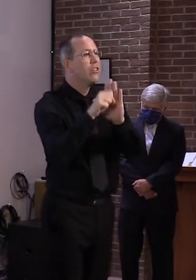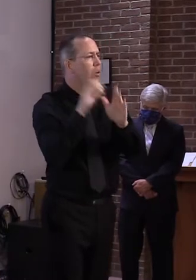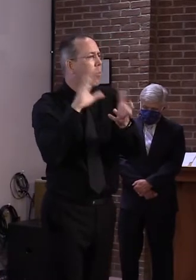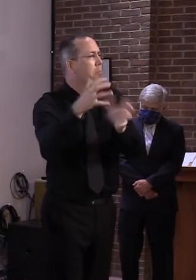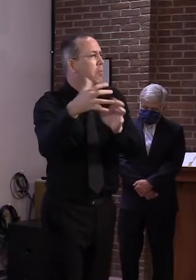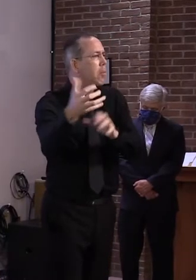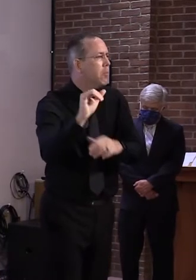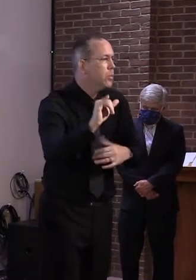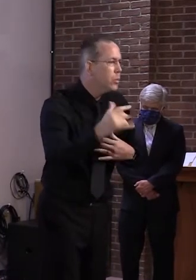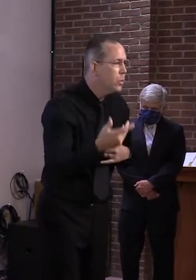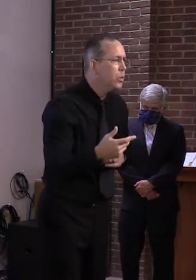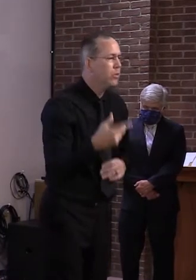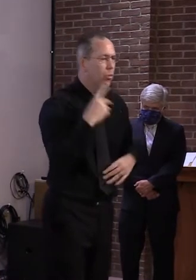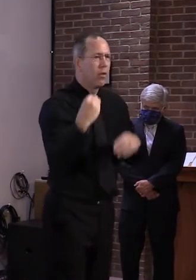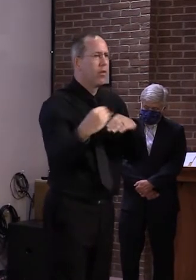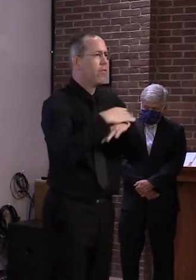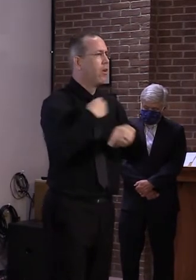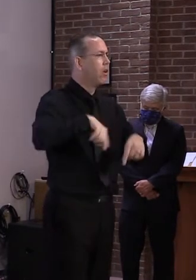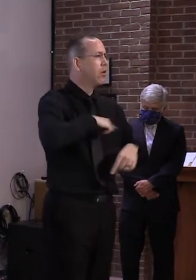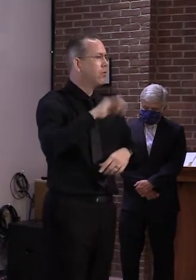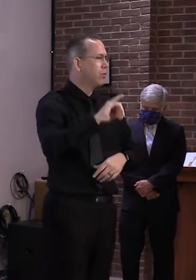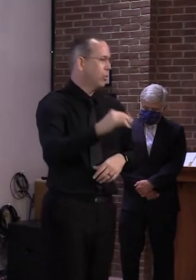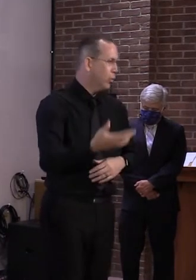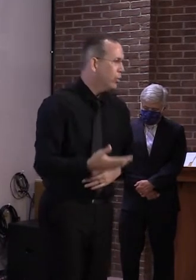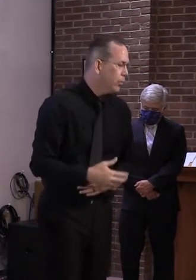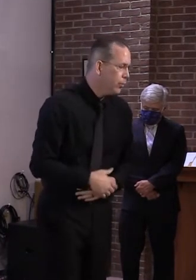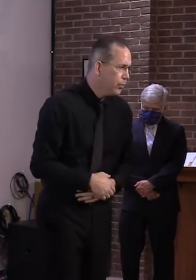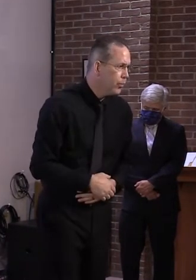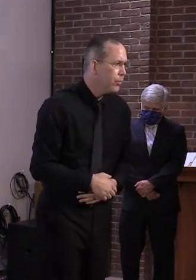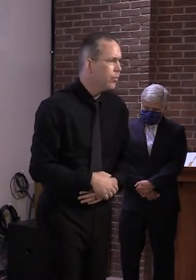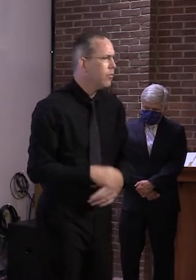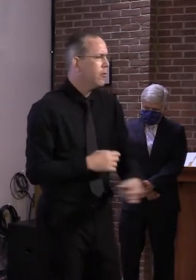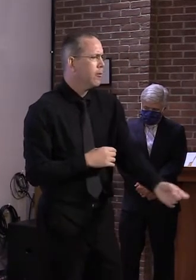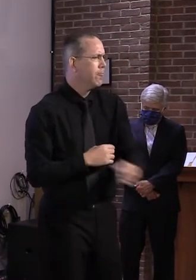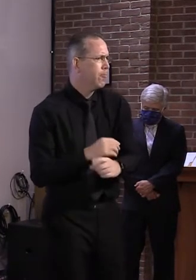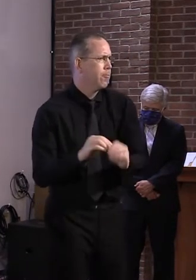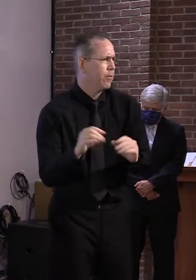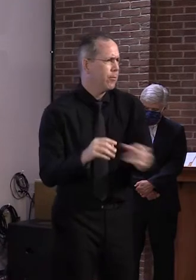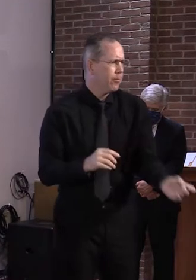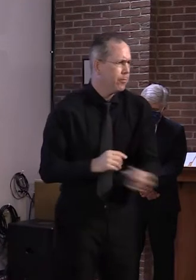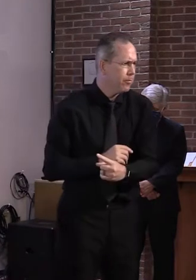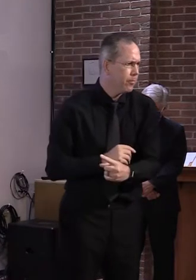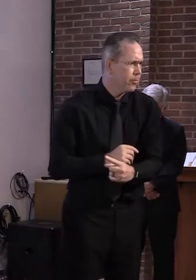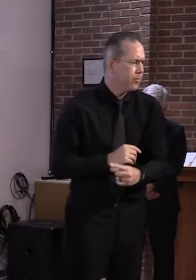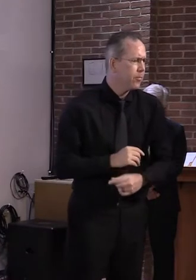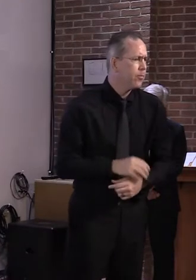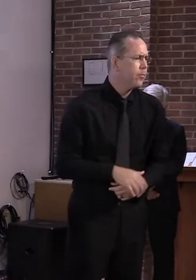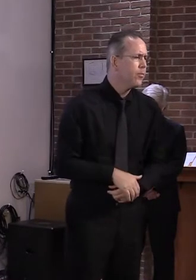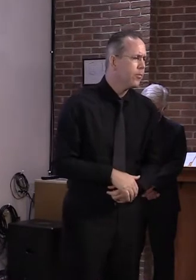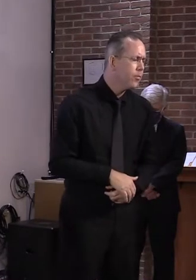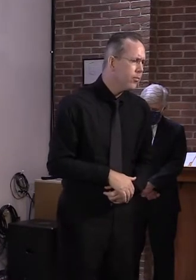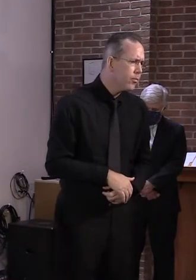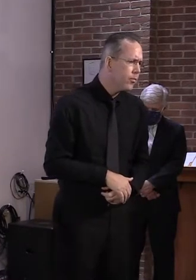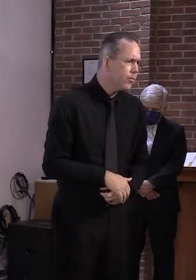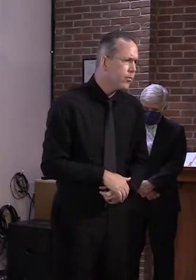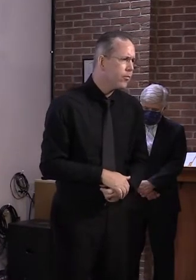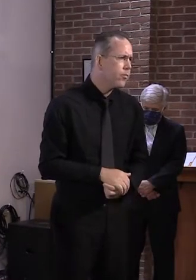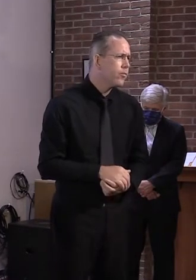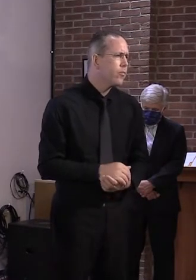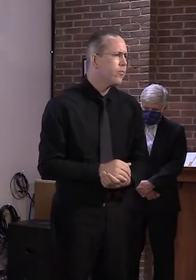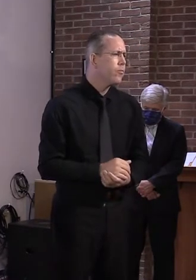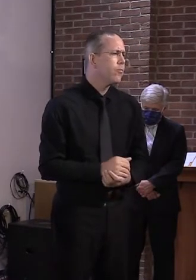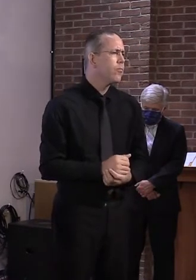So we're go ahead. Do you think we're in any better position to weather a recession now than we